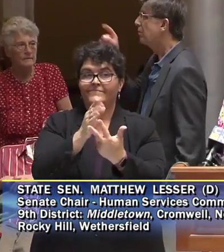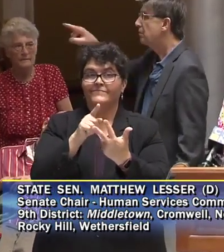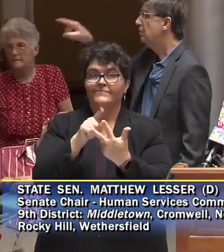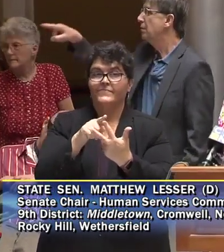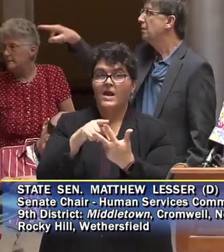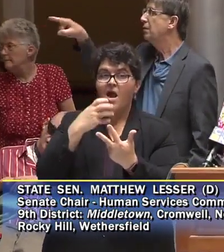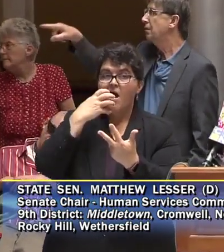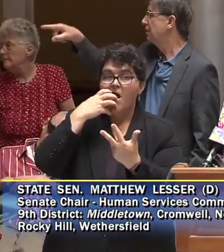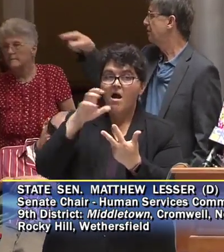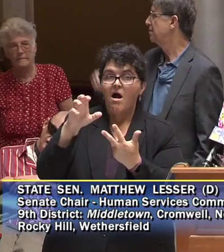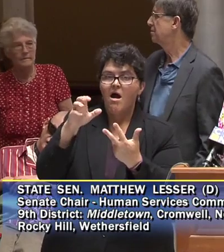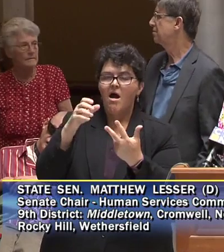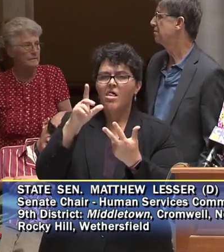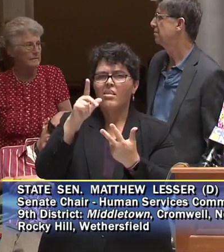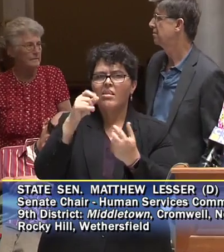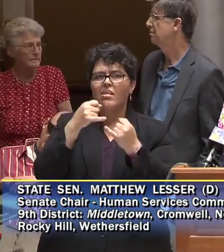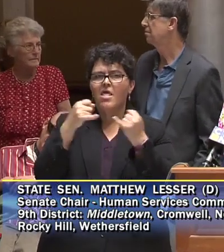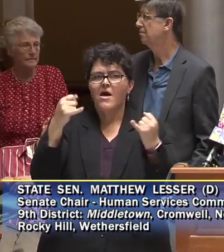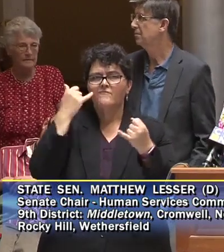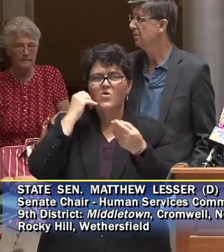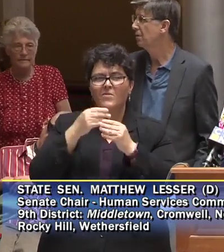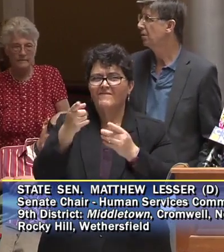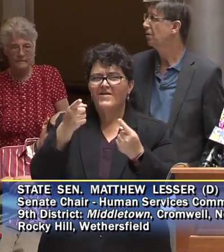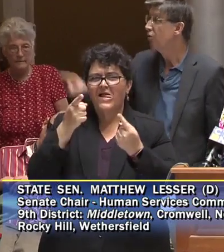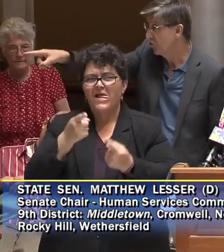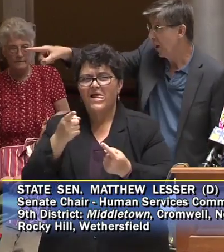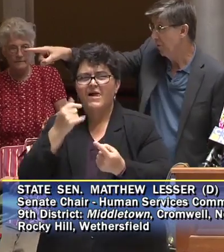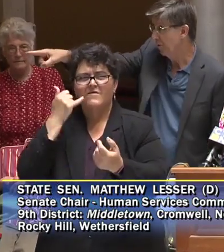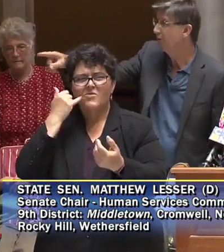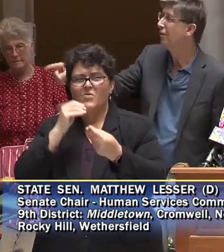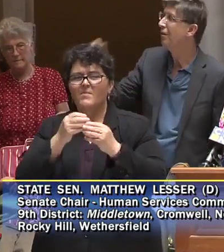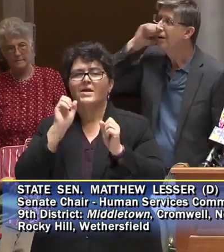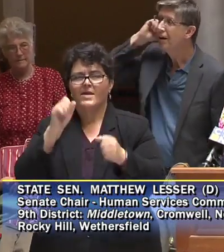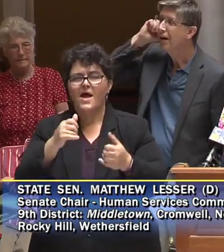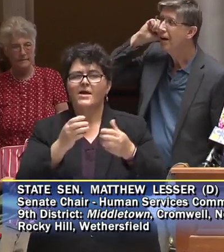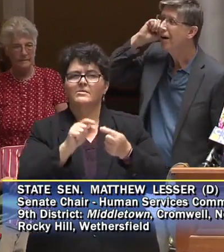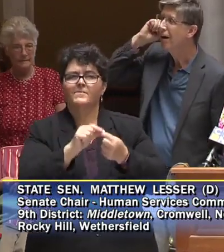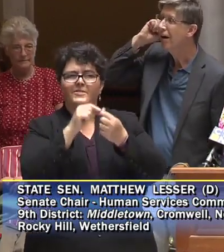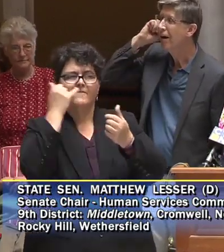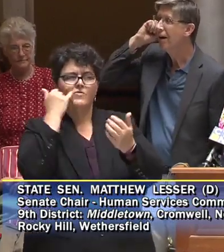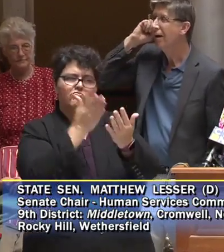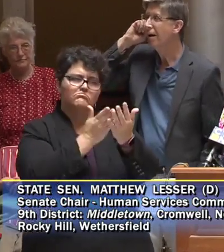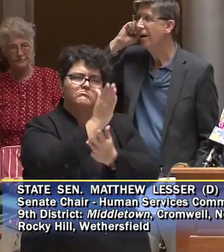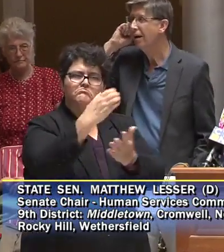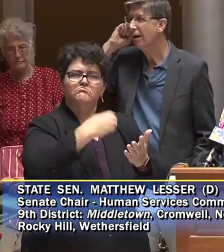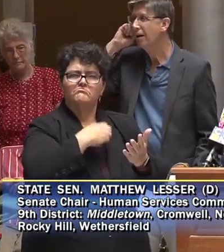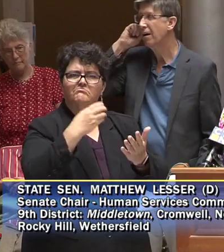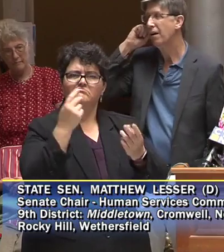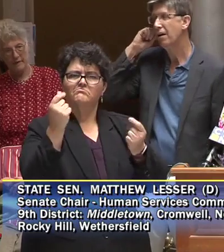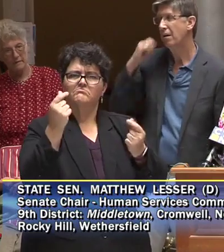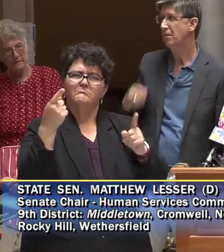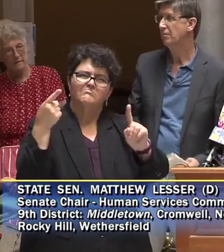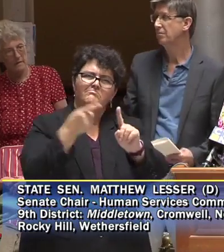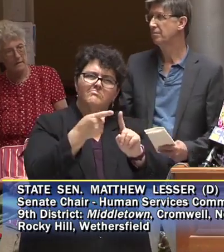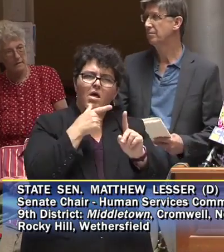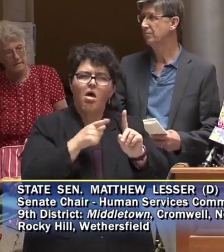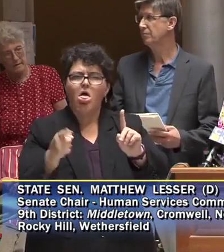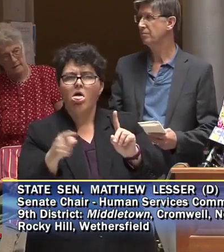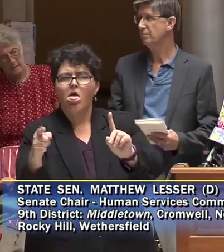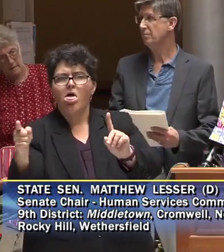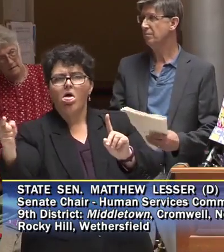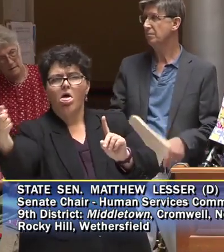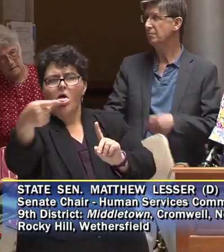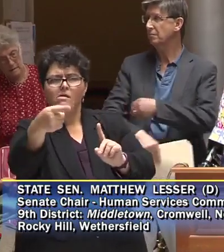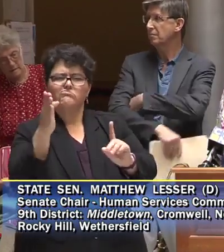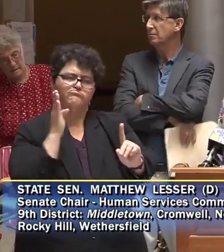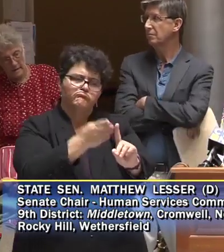if they're not able to get their wheelchair accessed in a fast time, so we're able to get that data and inform decision makers, and we